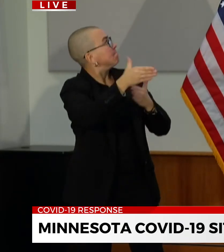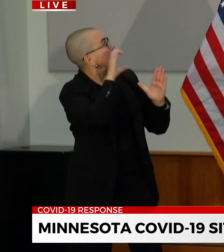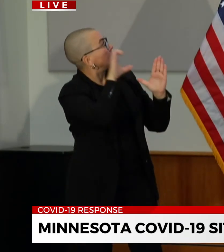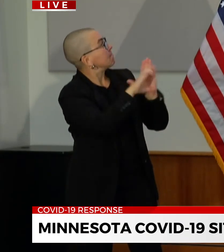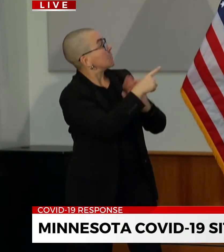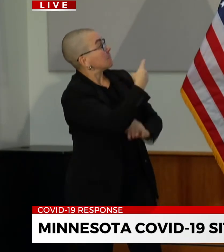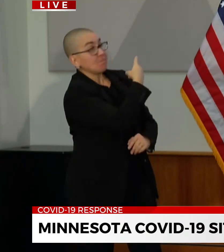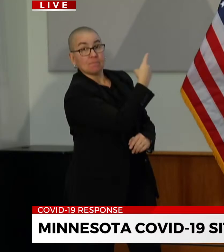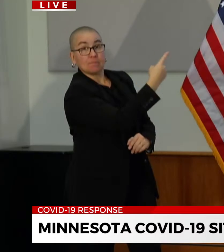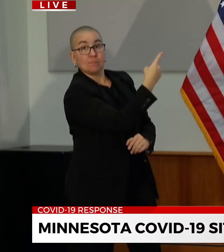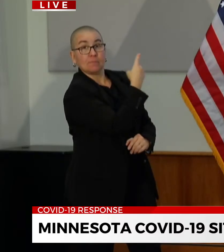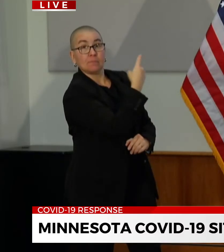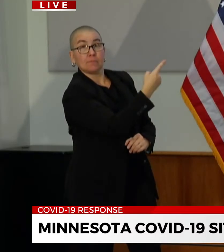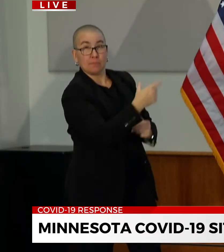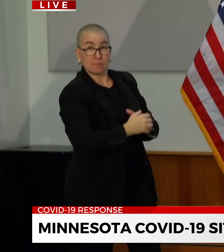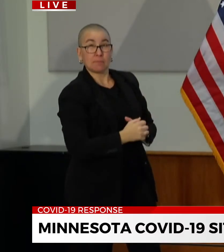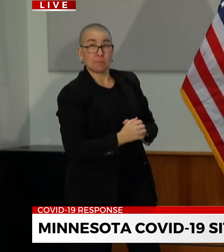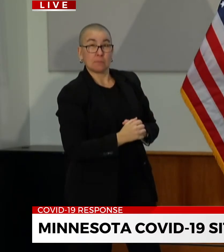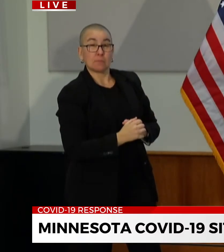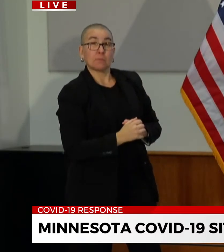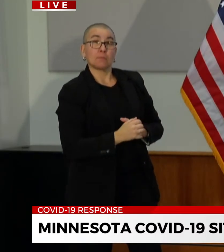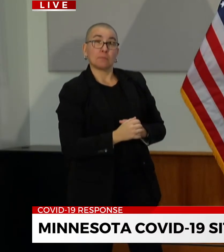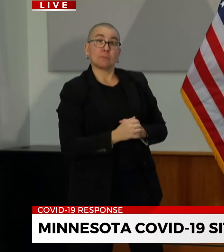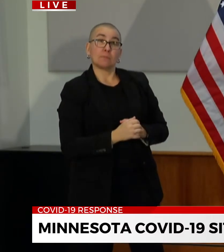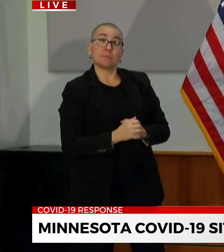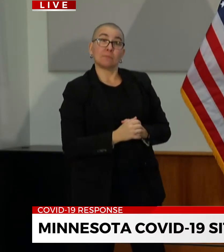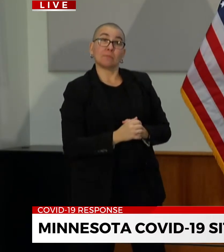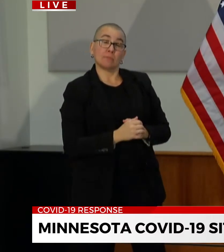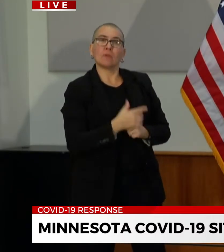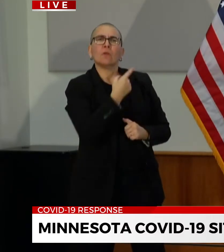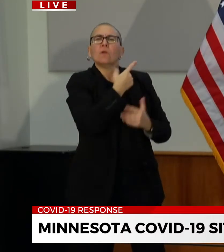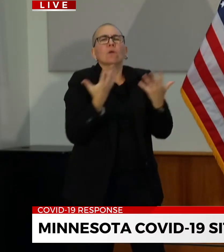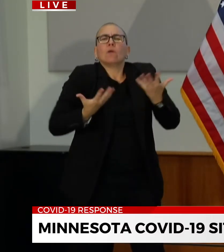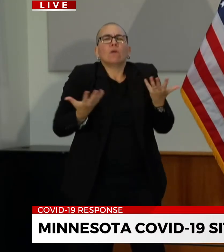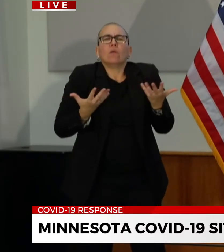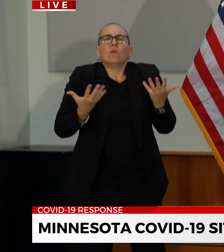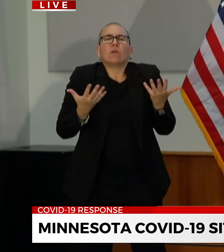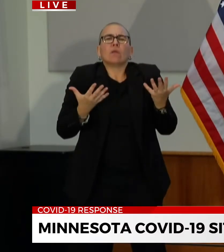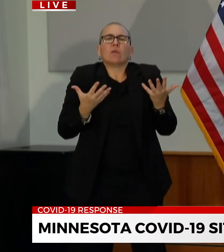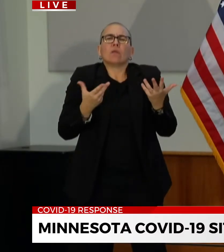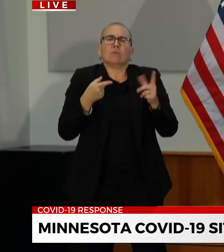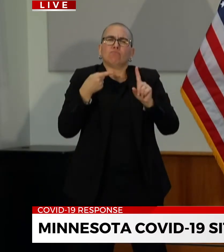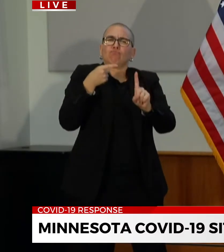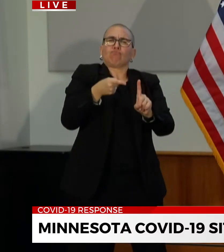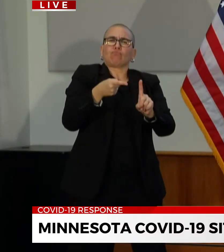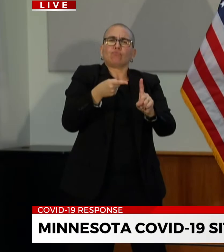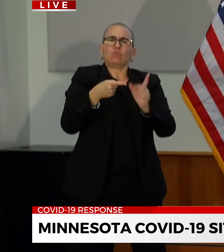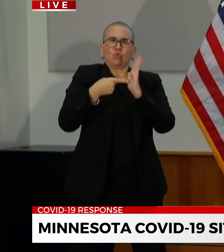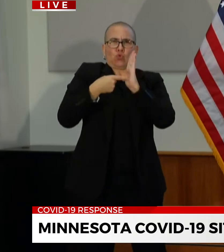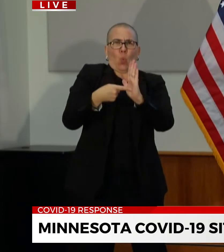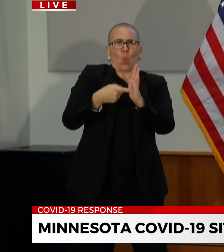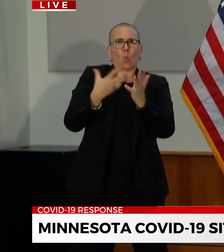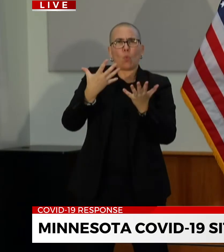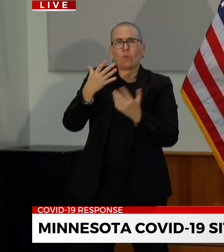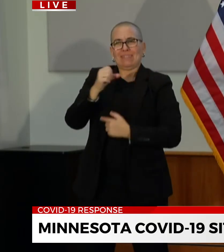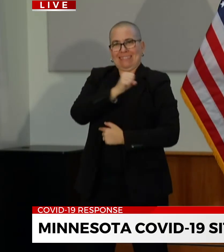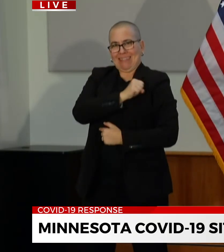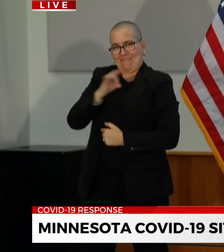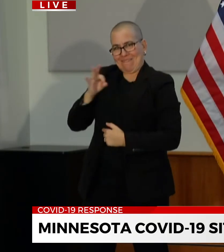further the fact that we're tracking cases among staff and among